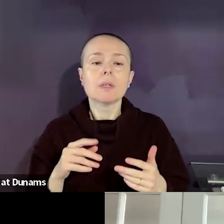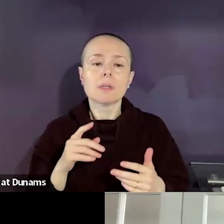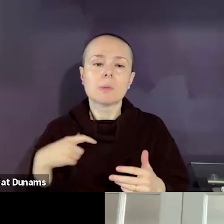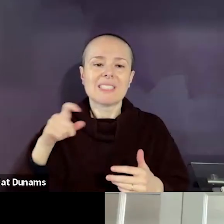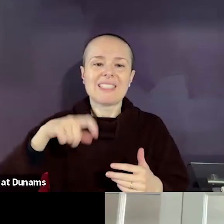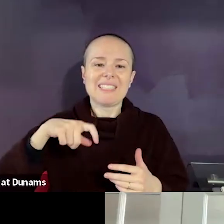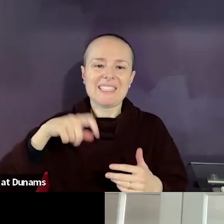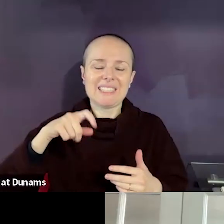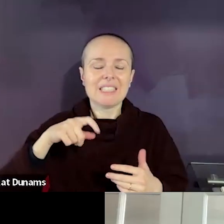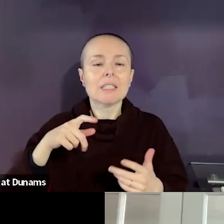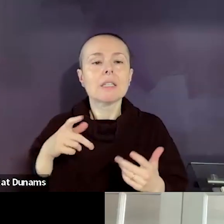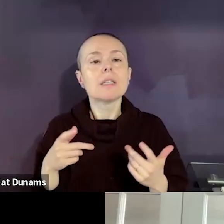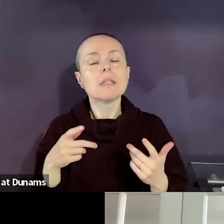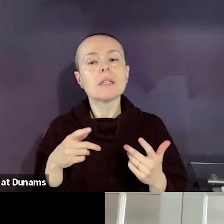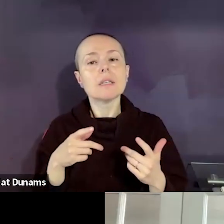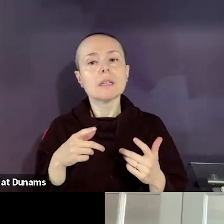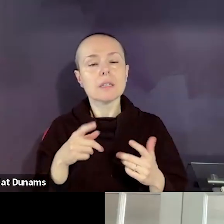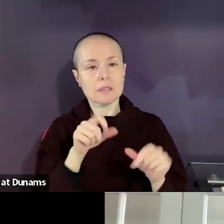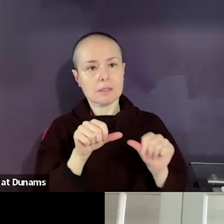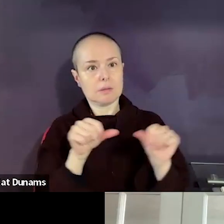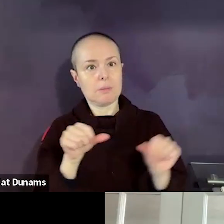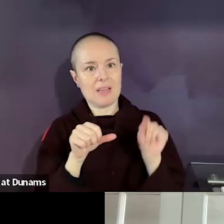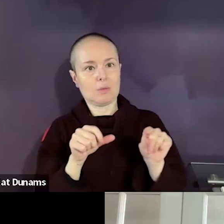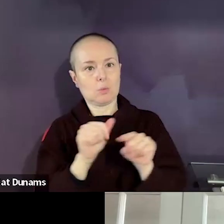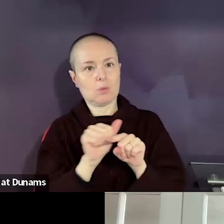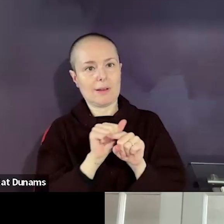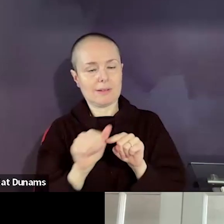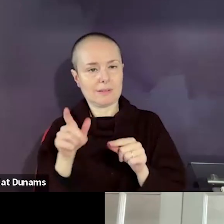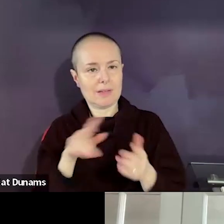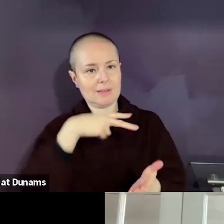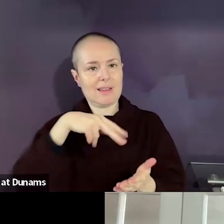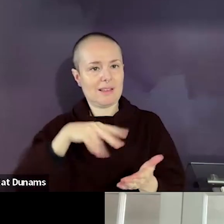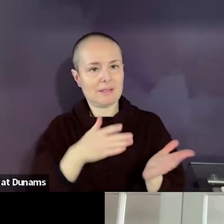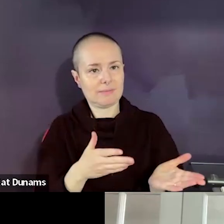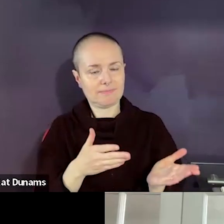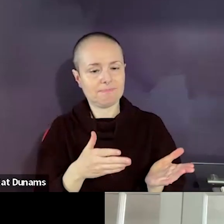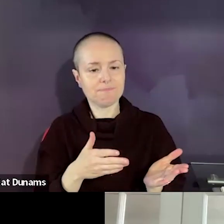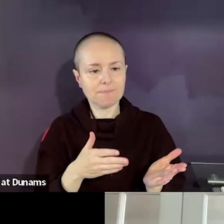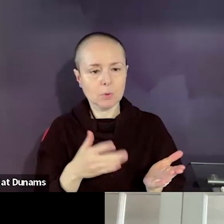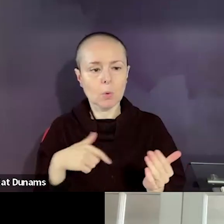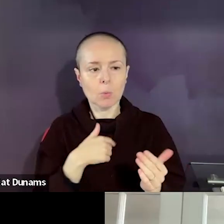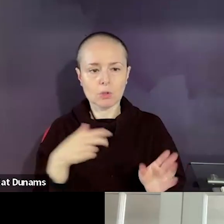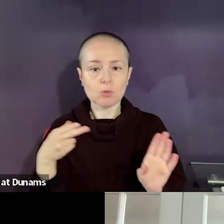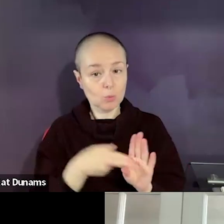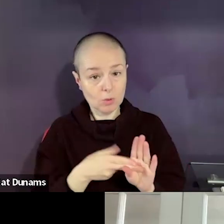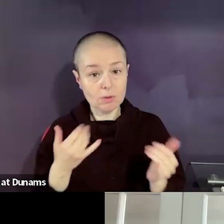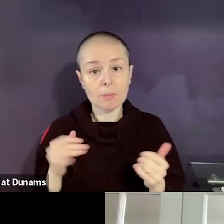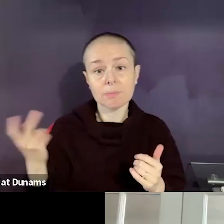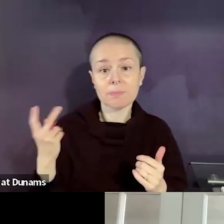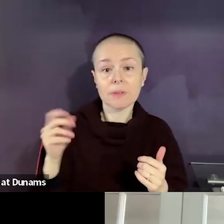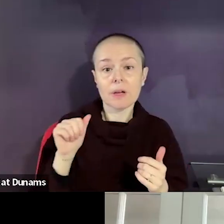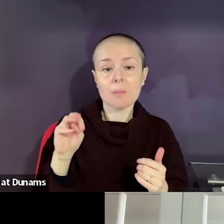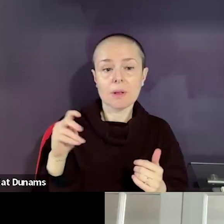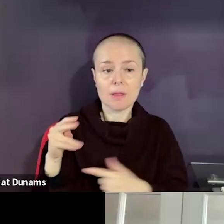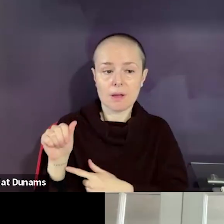a desperate need for a space for those who practice this art form. So that's where we came in, and Amrita and I founded